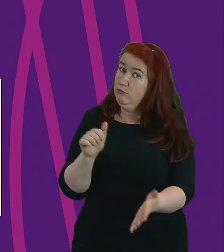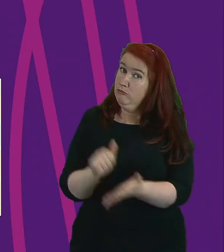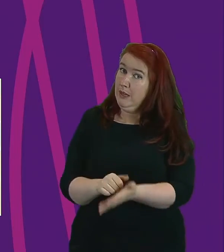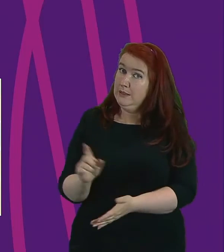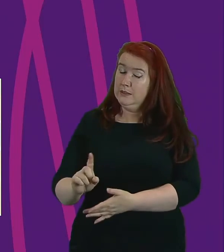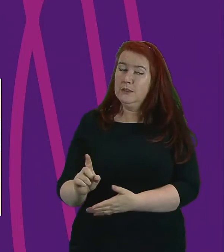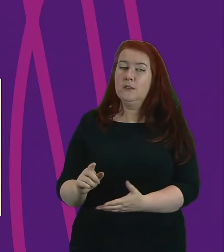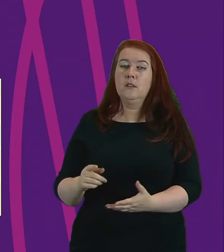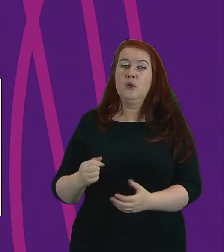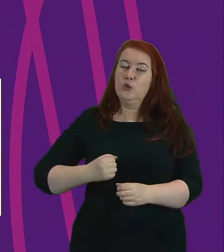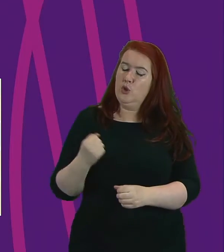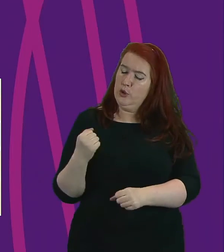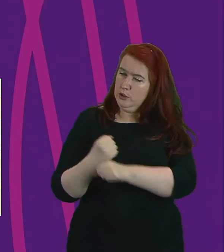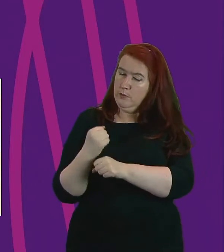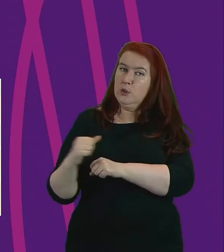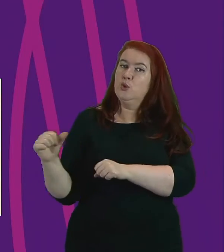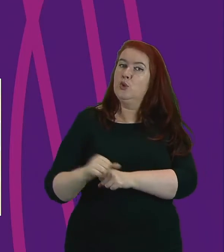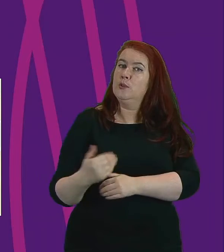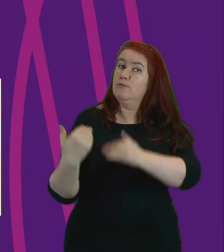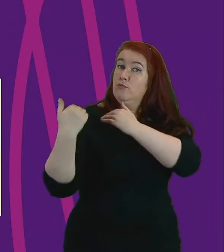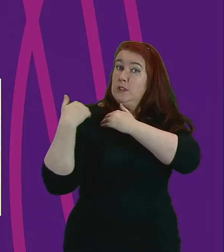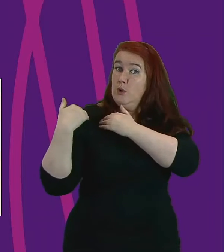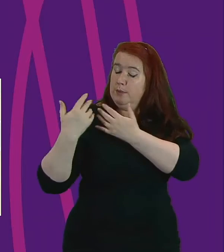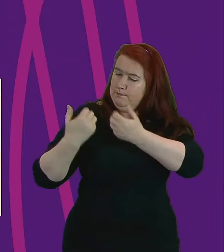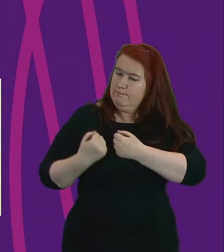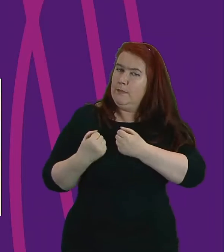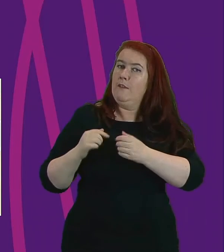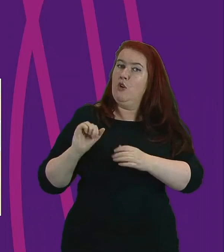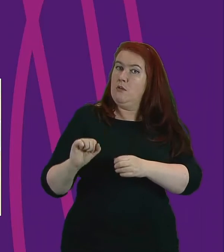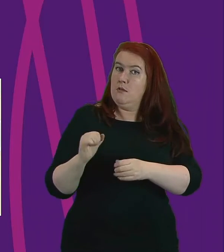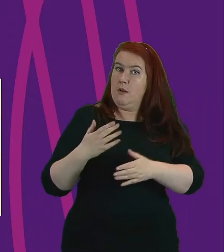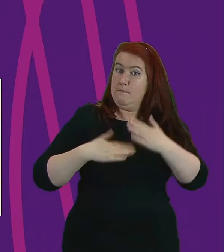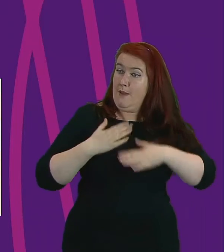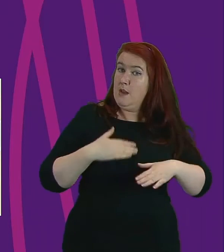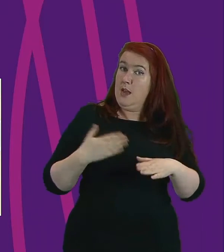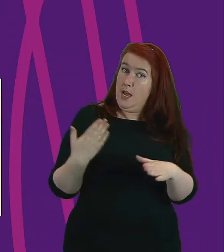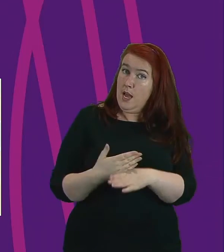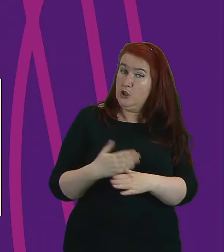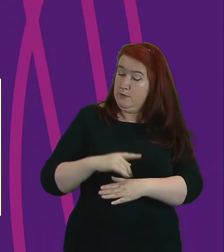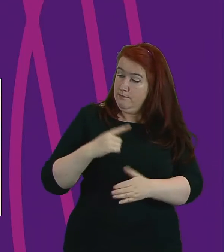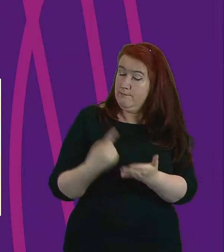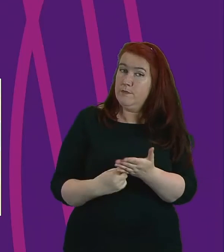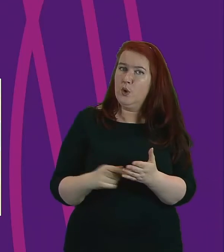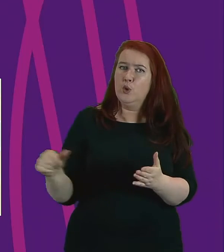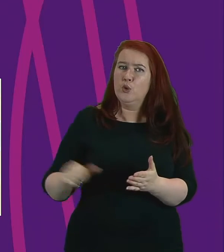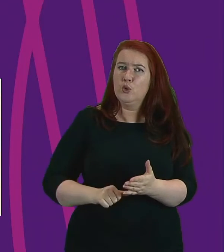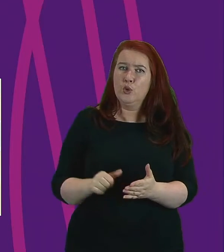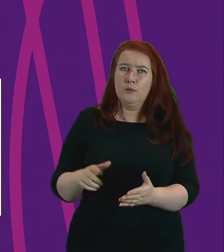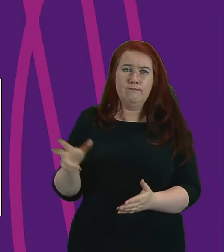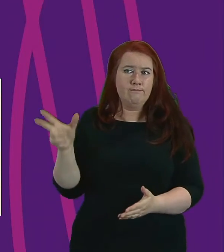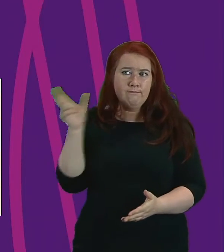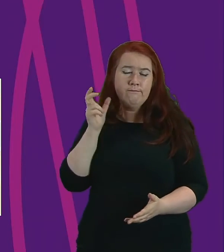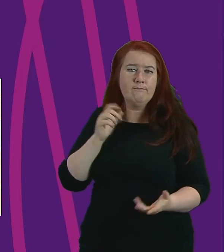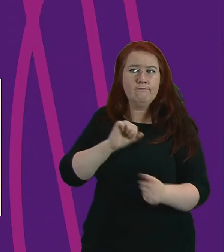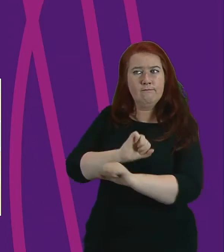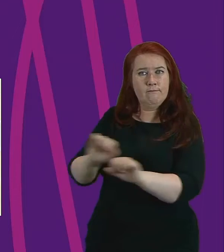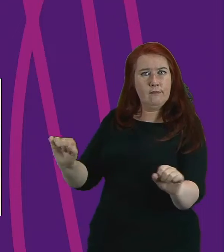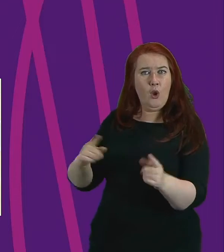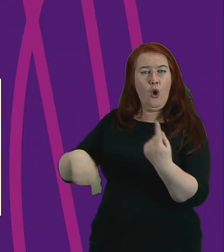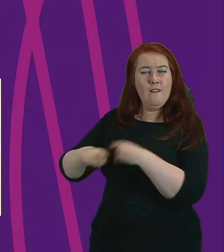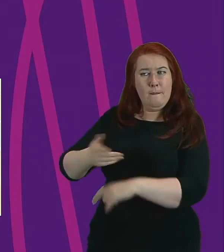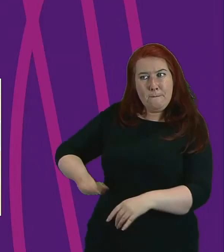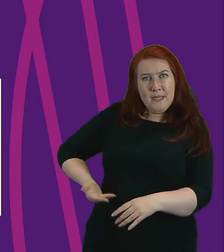takes responsibility for its actions and its choices during this crisis, listens to voices of business and workers to